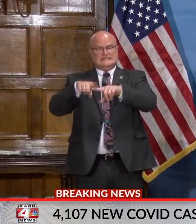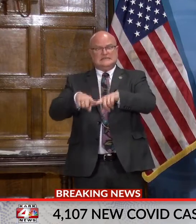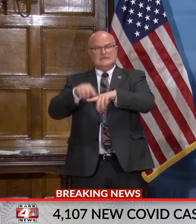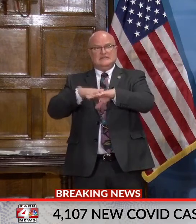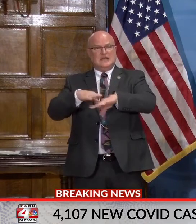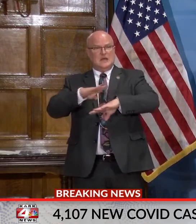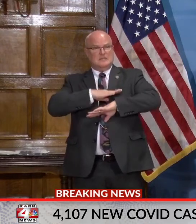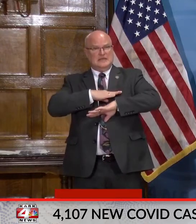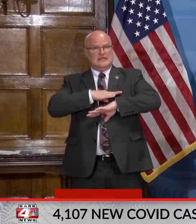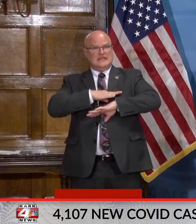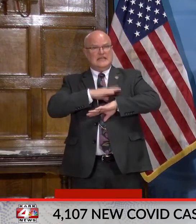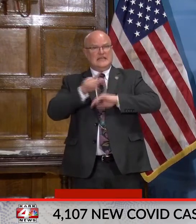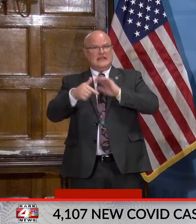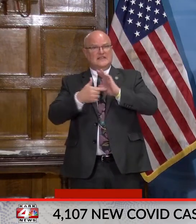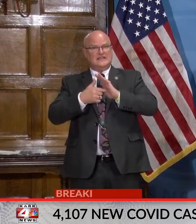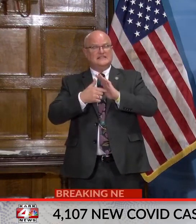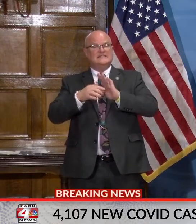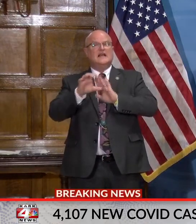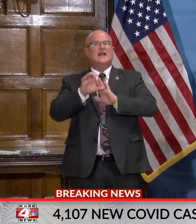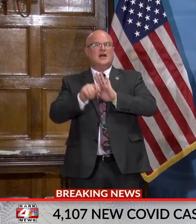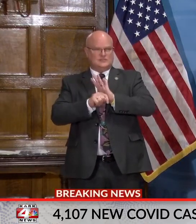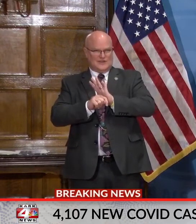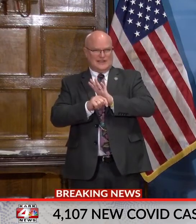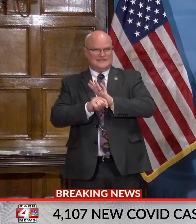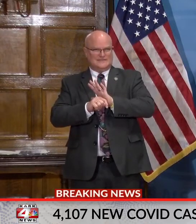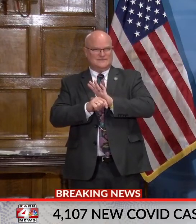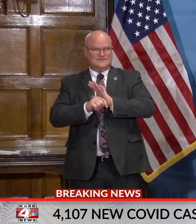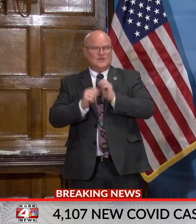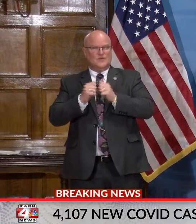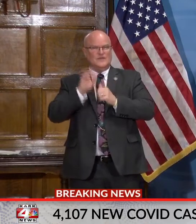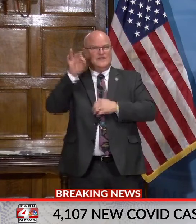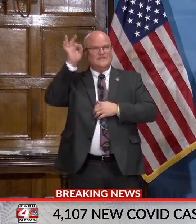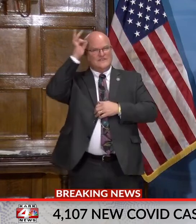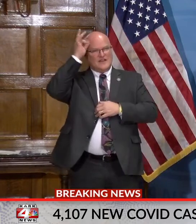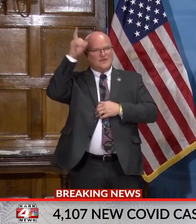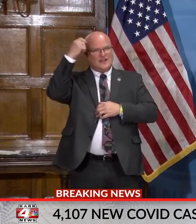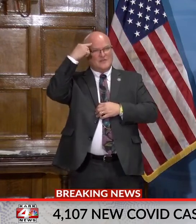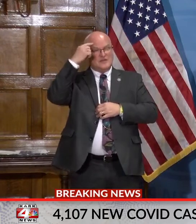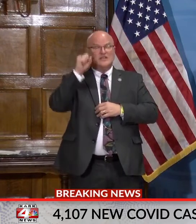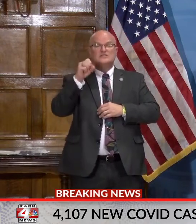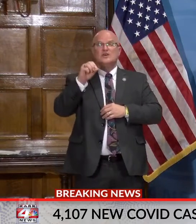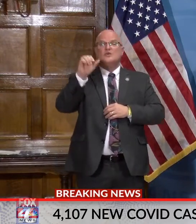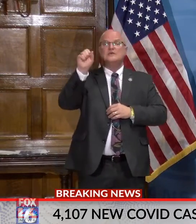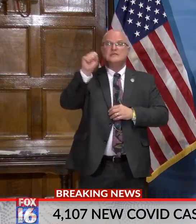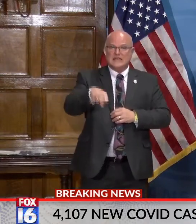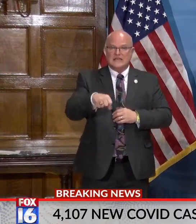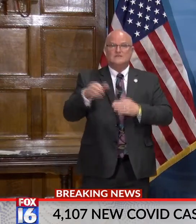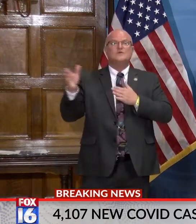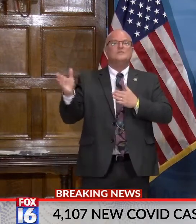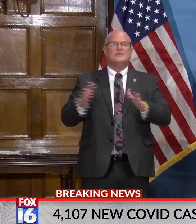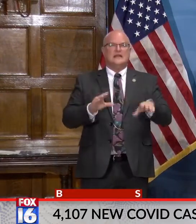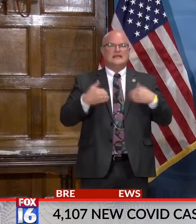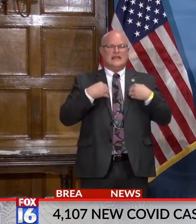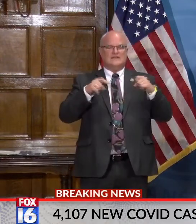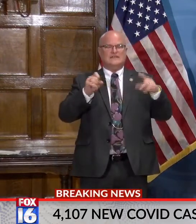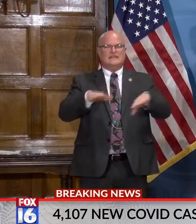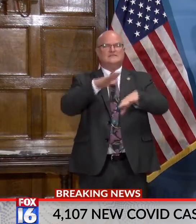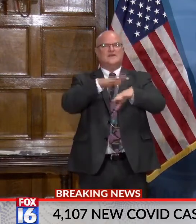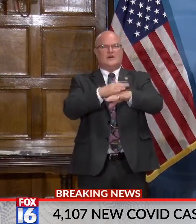meeting the terms of what in essence is a contract with the federal government. So yes, we do plan to administer these tests on site.